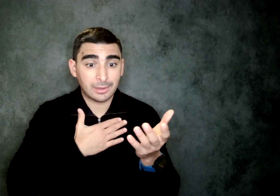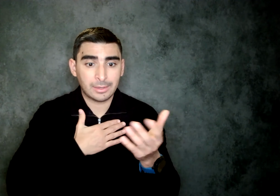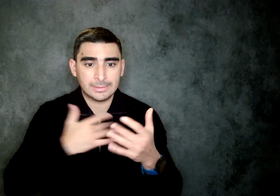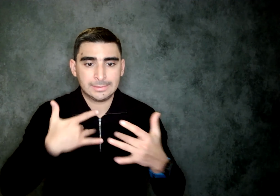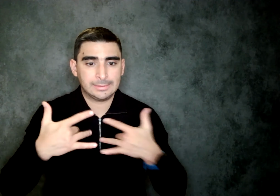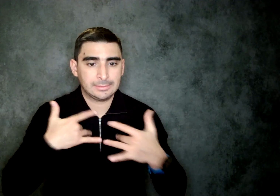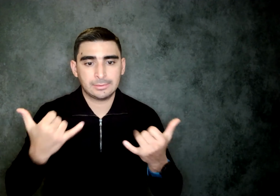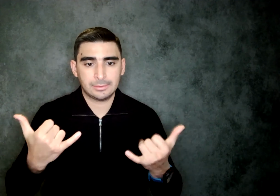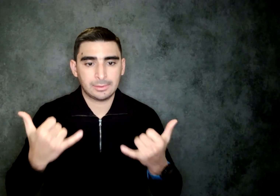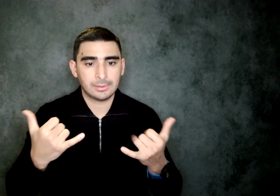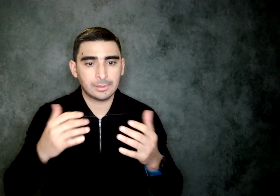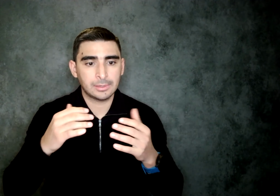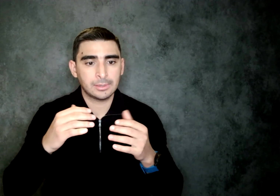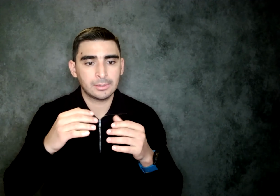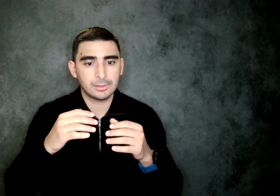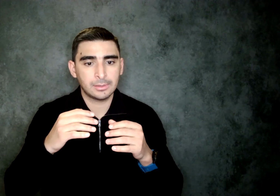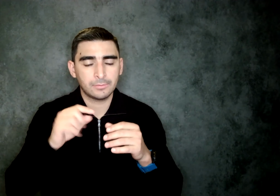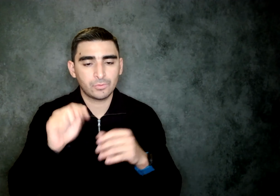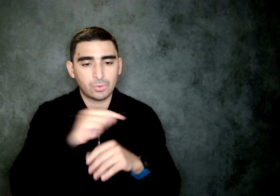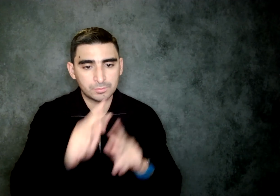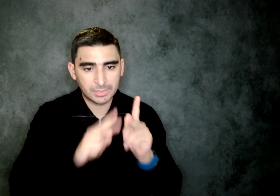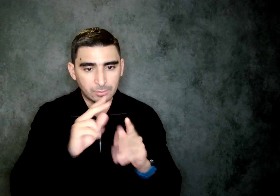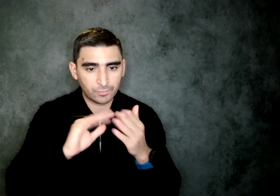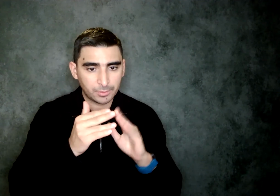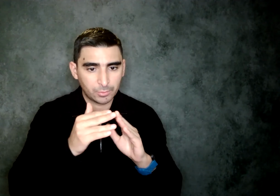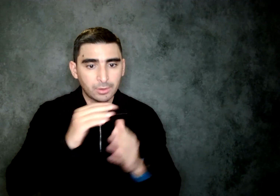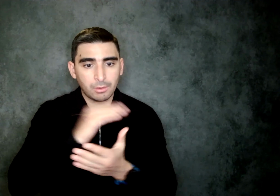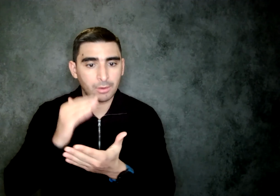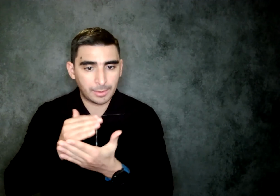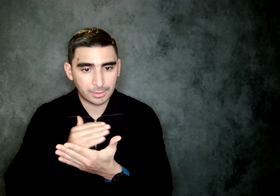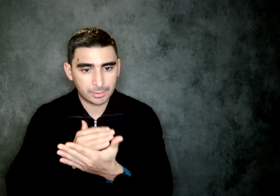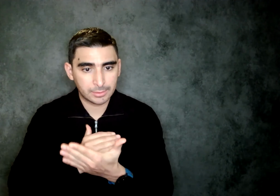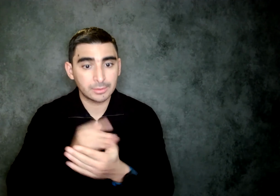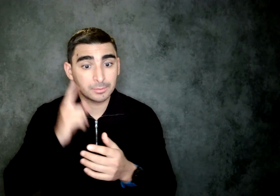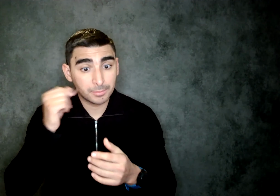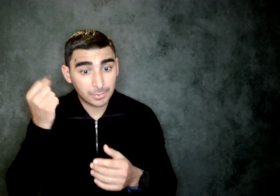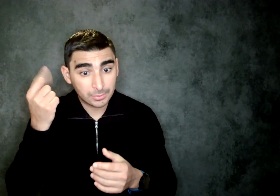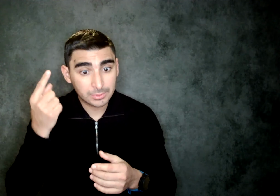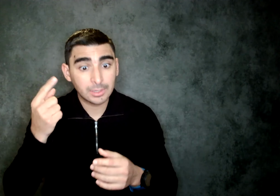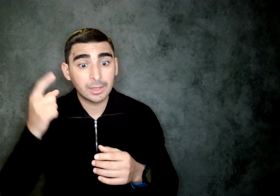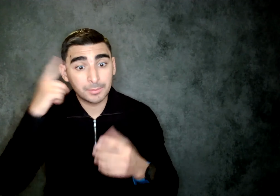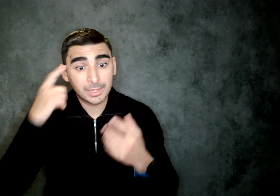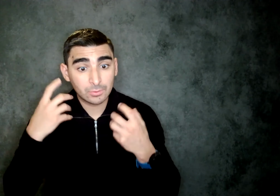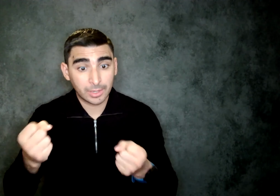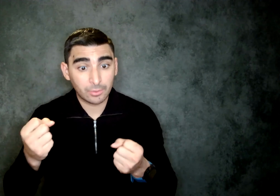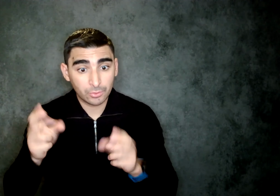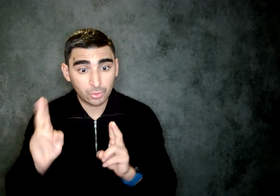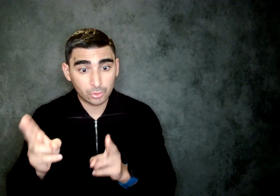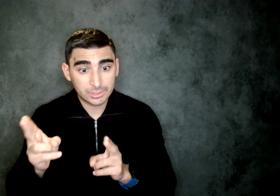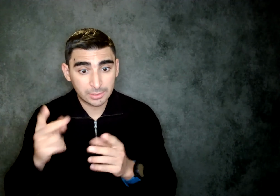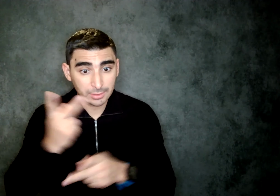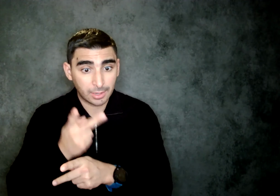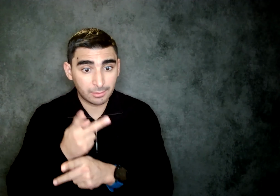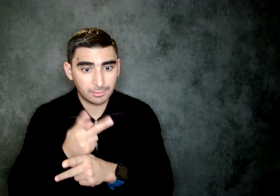from community level folks are on the list, but this idea of a mental health urgent care model, just thinking our